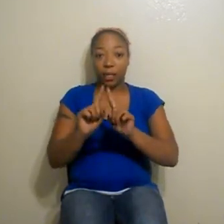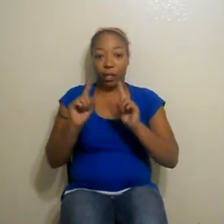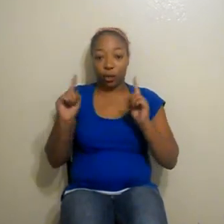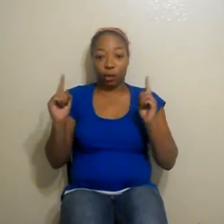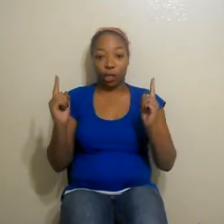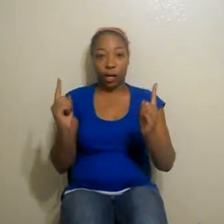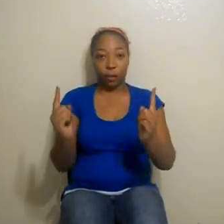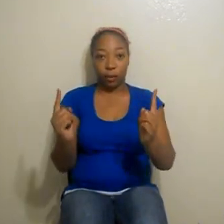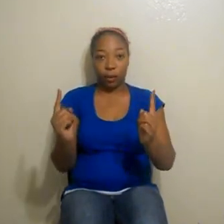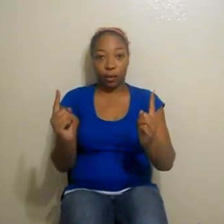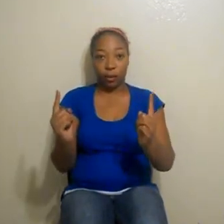U shape.